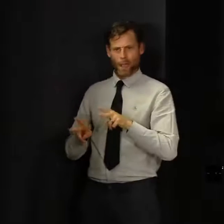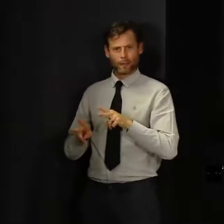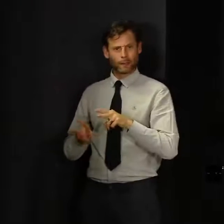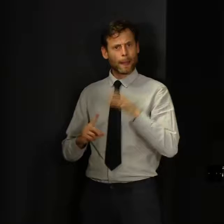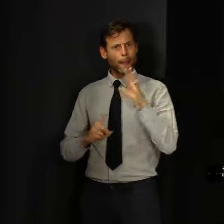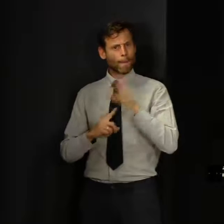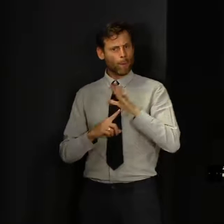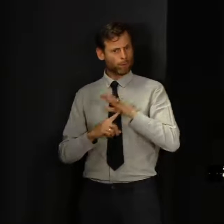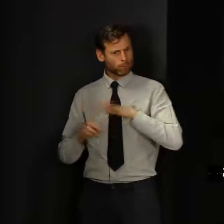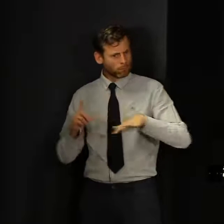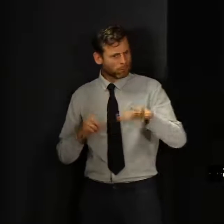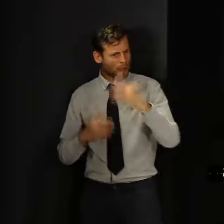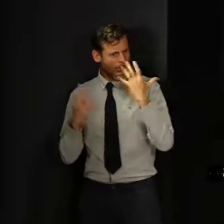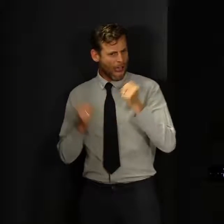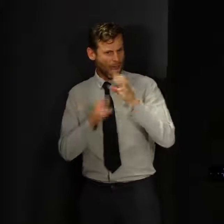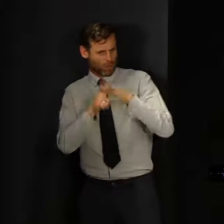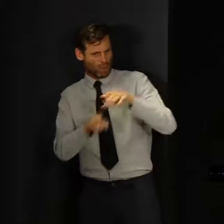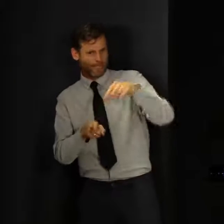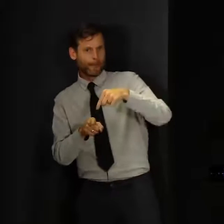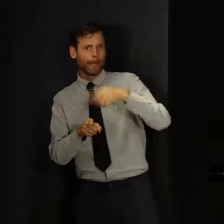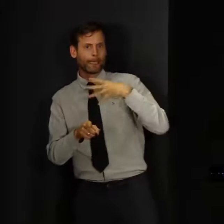society here in Scotland.